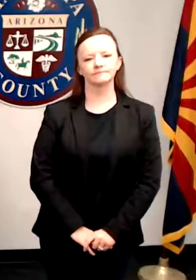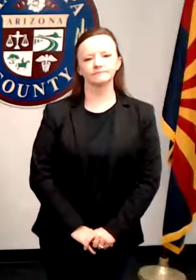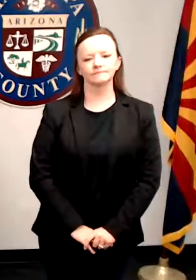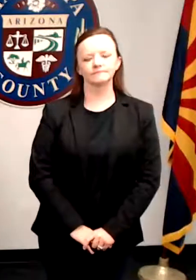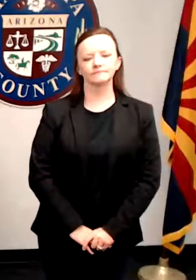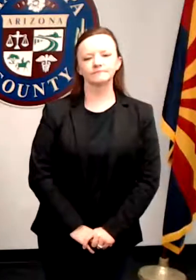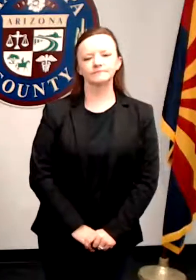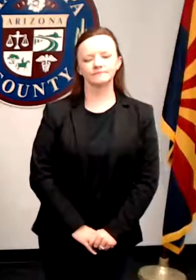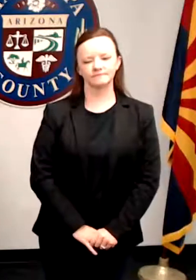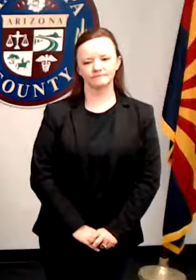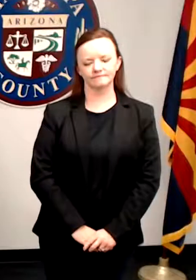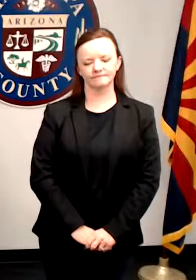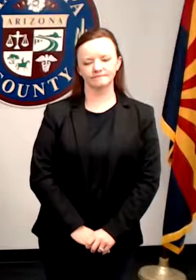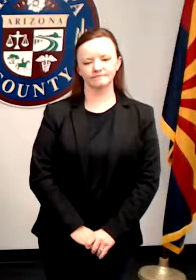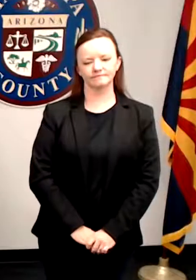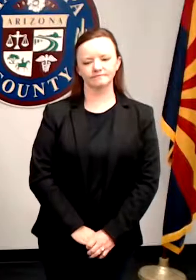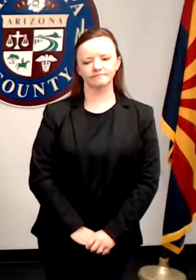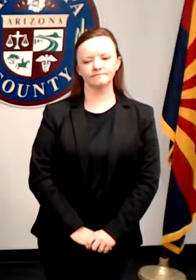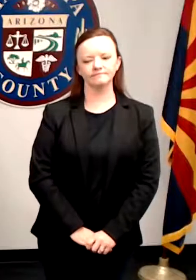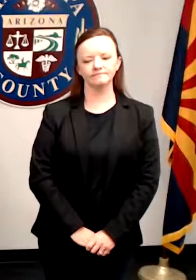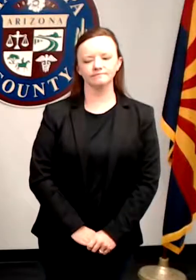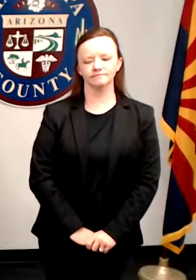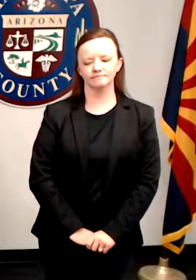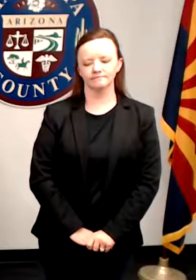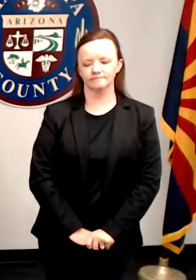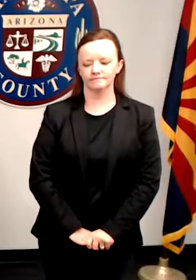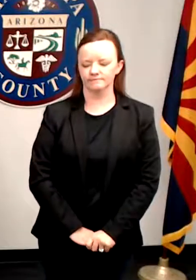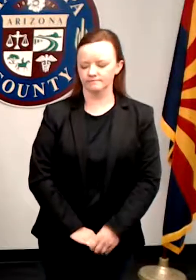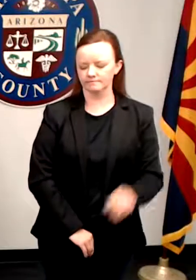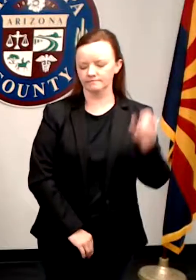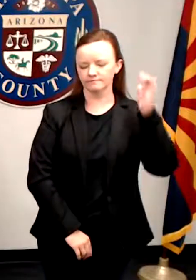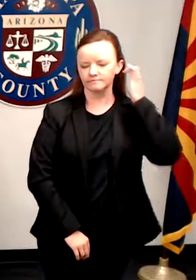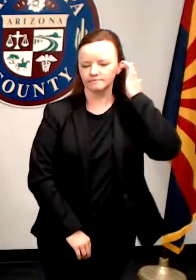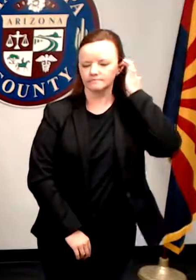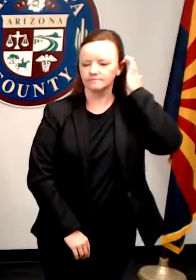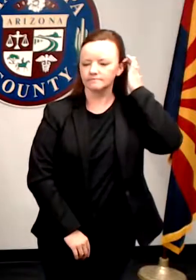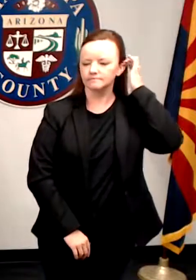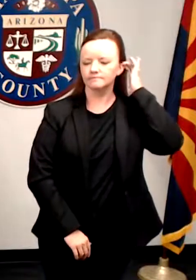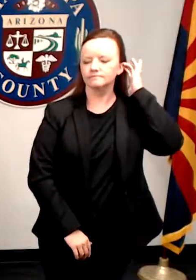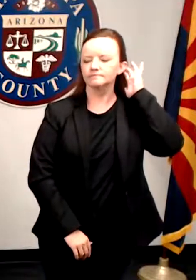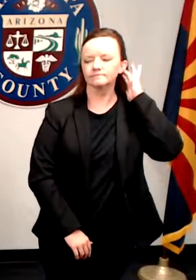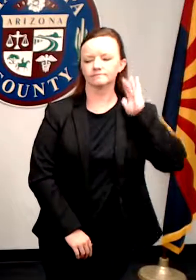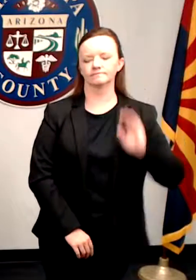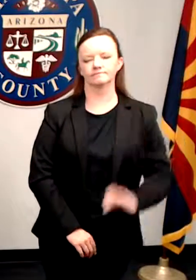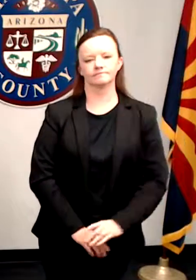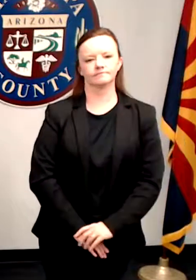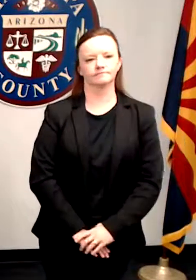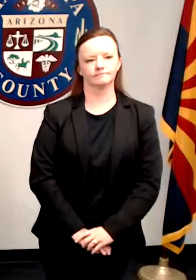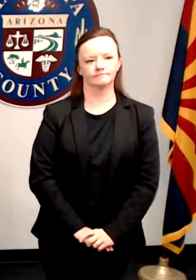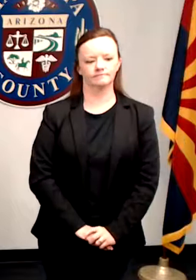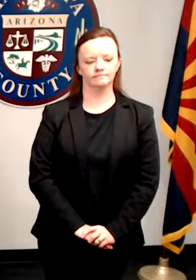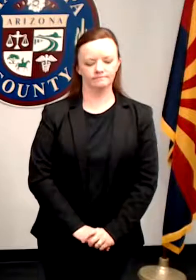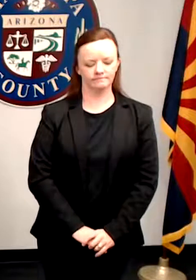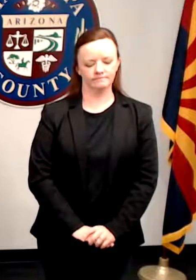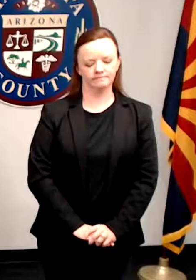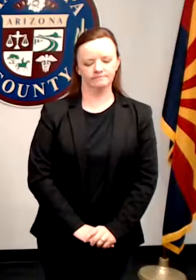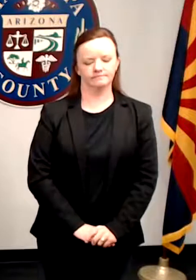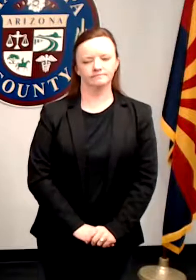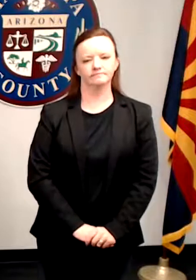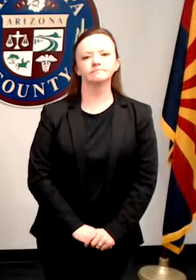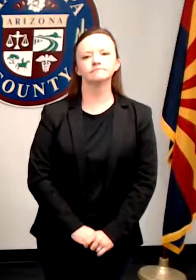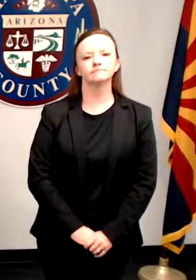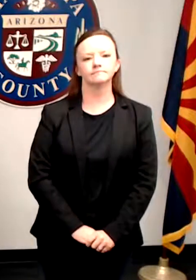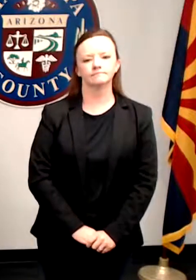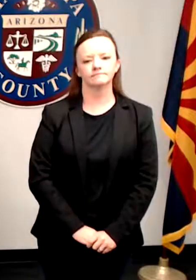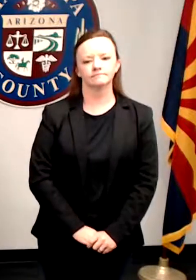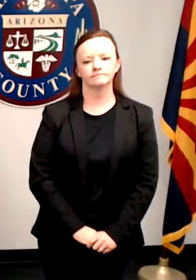cuántas instalaciones de cuidado médico de largo plazo existen en el condado Maricopa y si se piensan hacer pruebas a cada uno de los residentes en estas